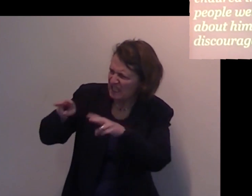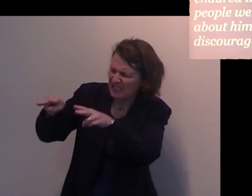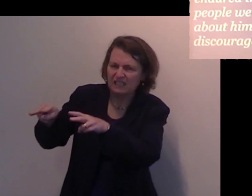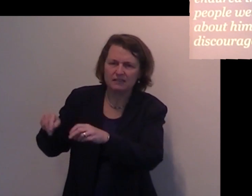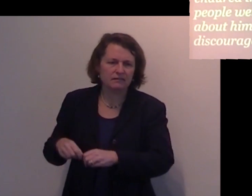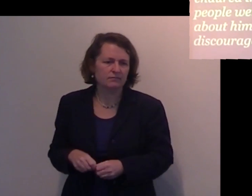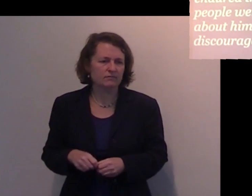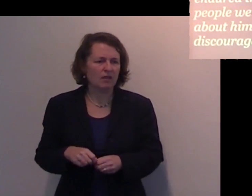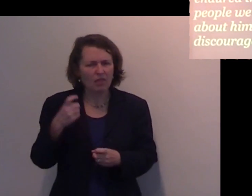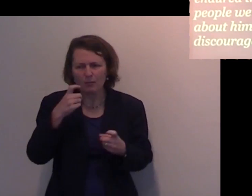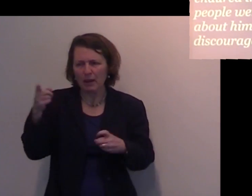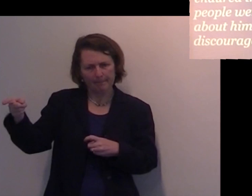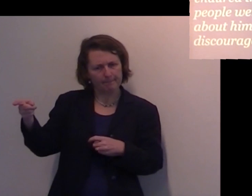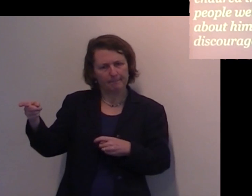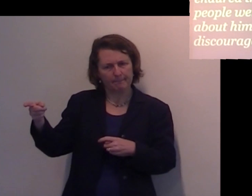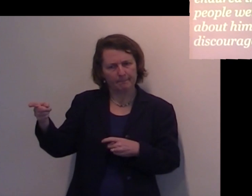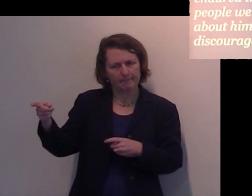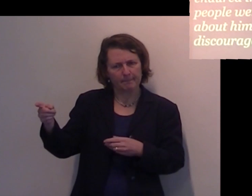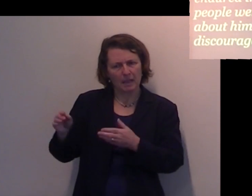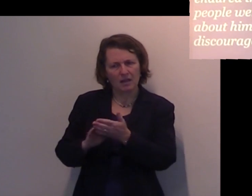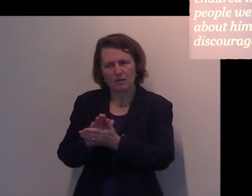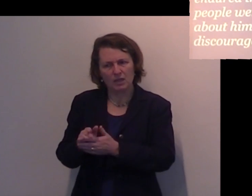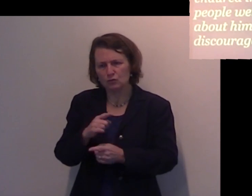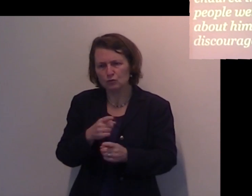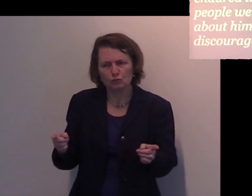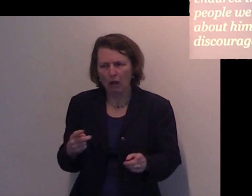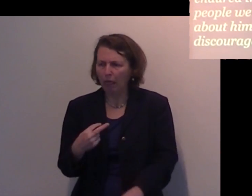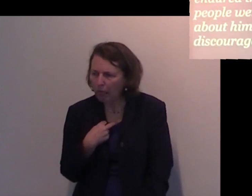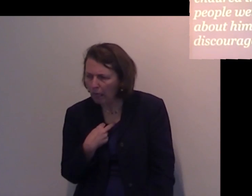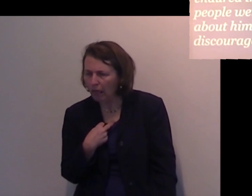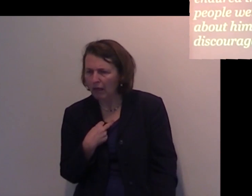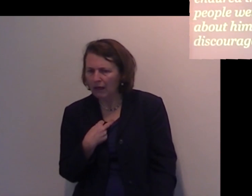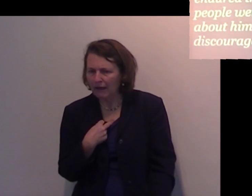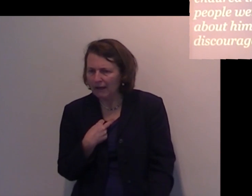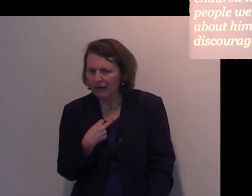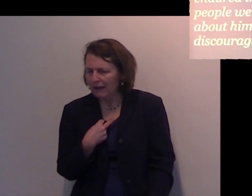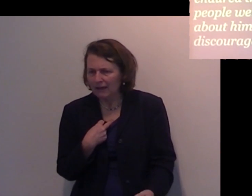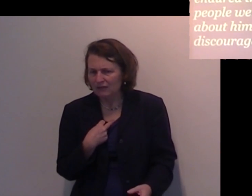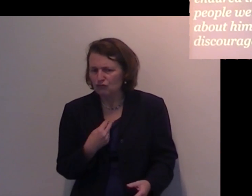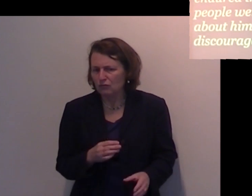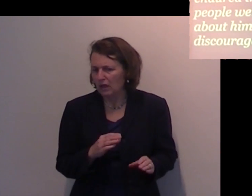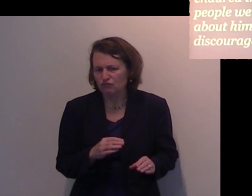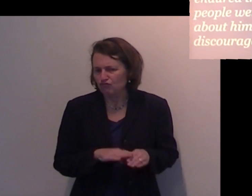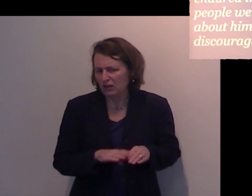Think about him so that you won't get discouraged and stop trying.